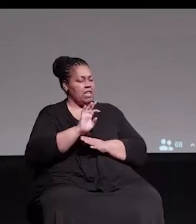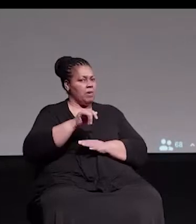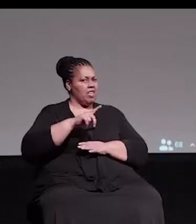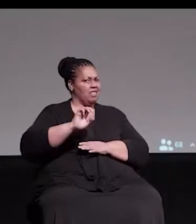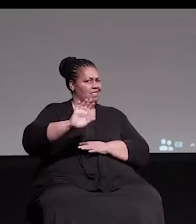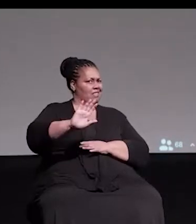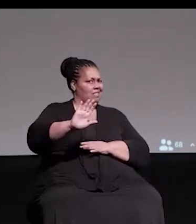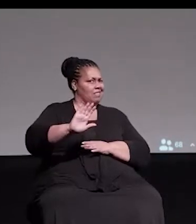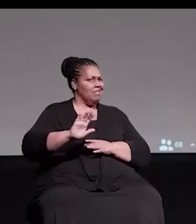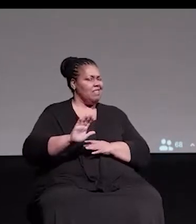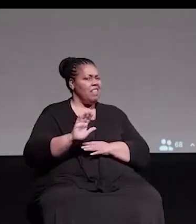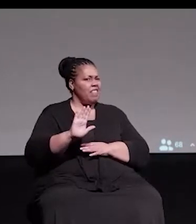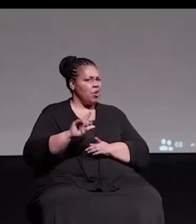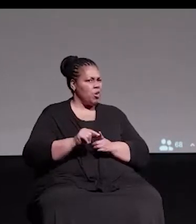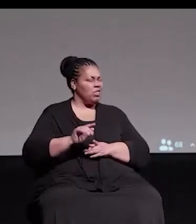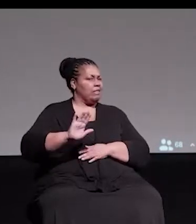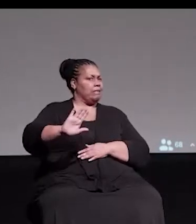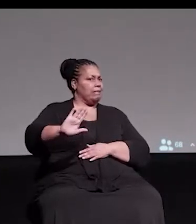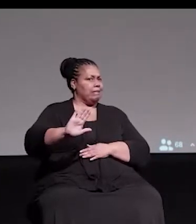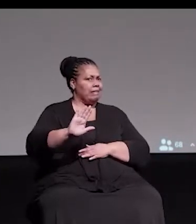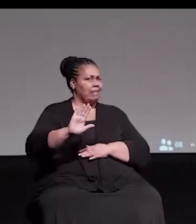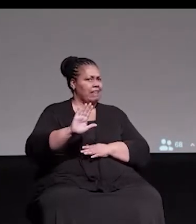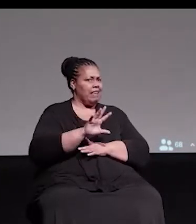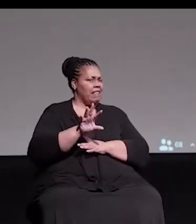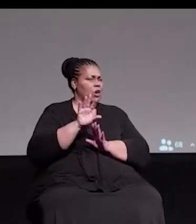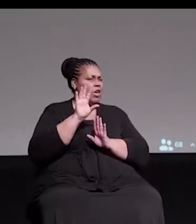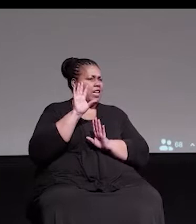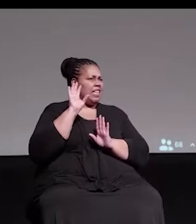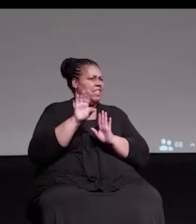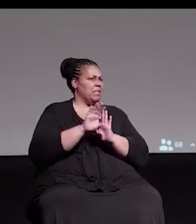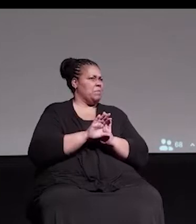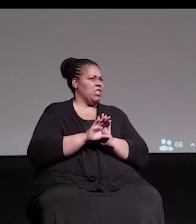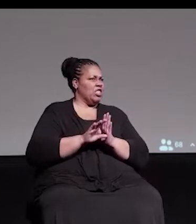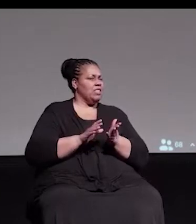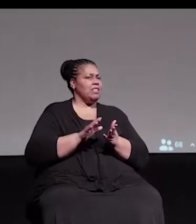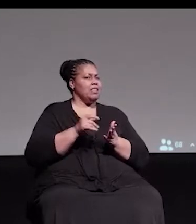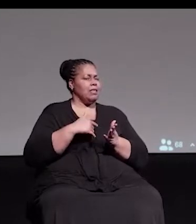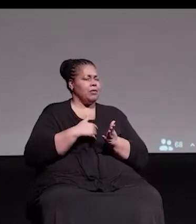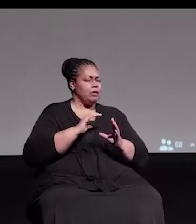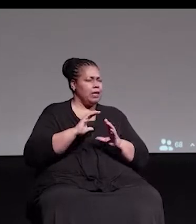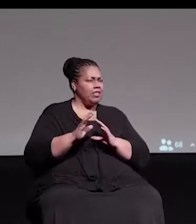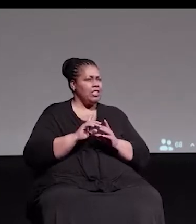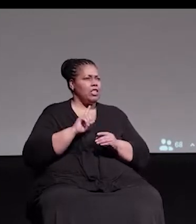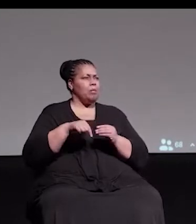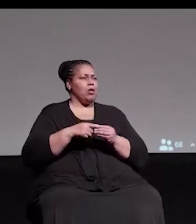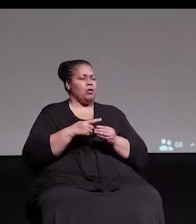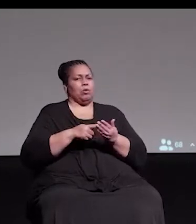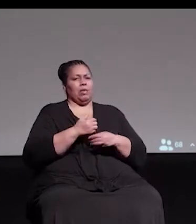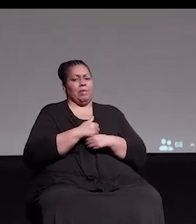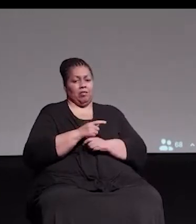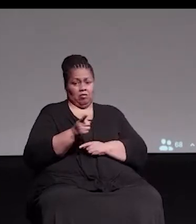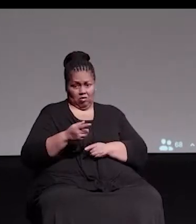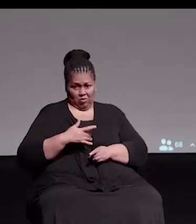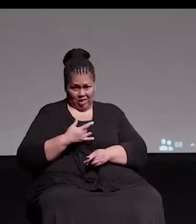their images. And I think that there should be a conversation to discuss what has been crafted and if they feel it is appropriate as